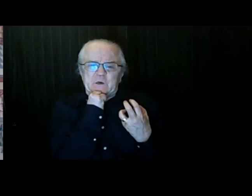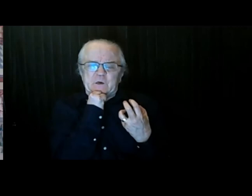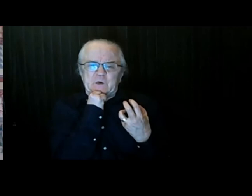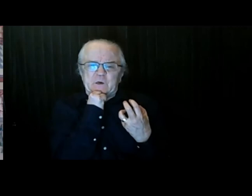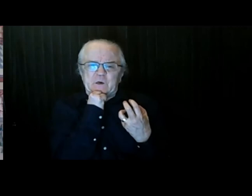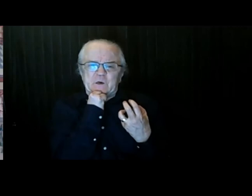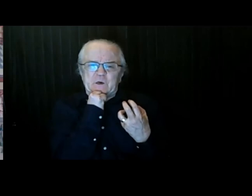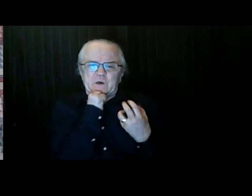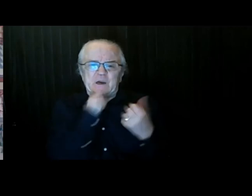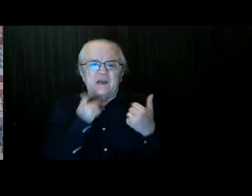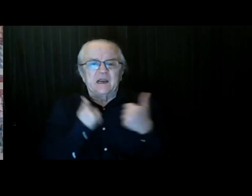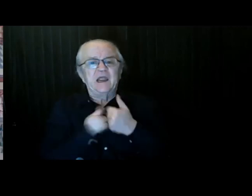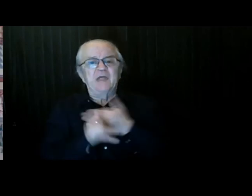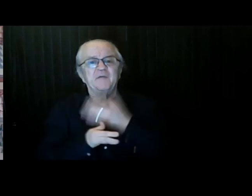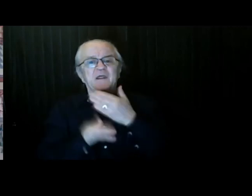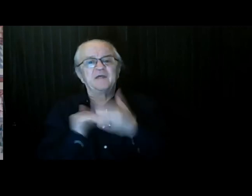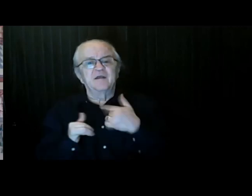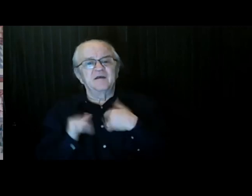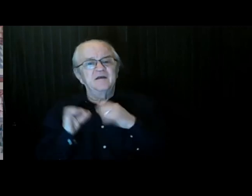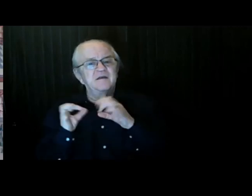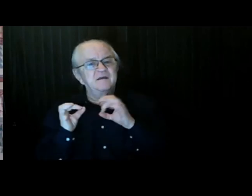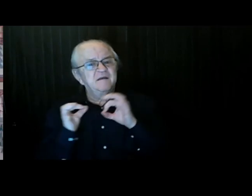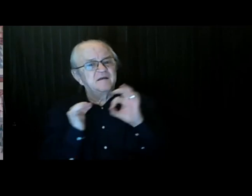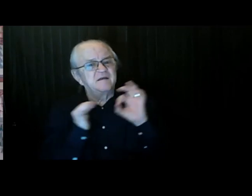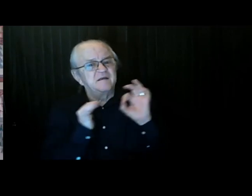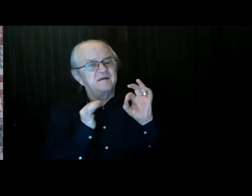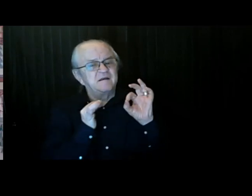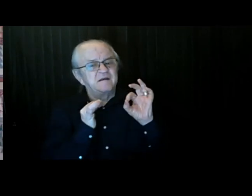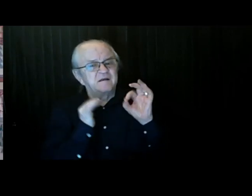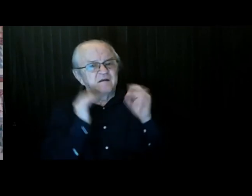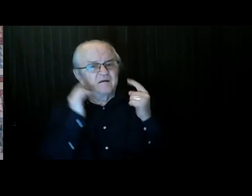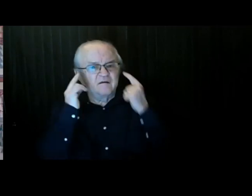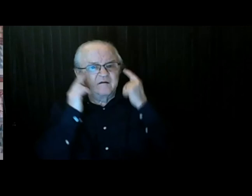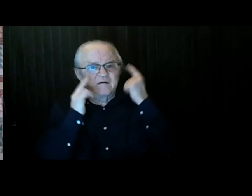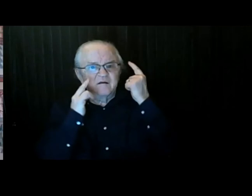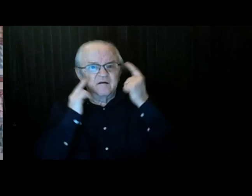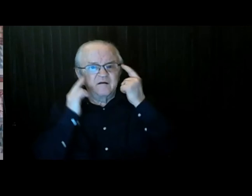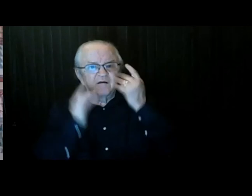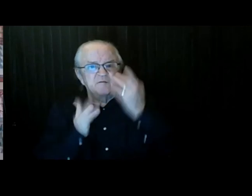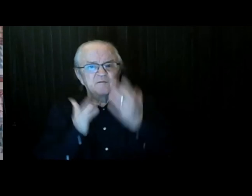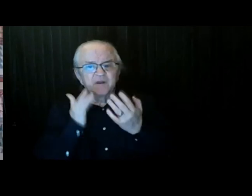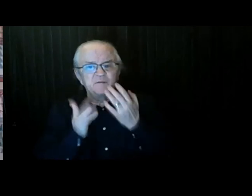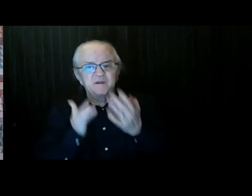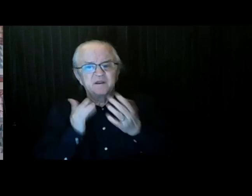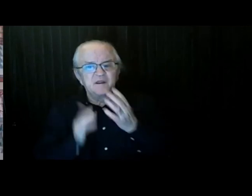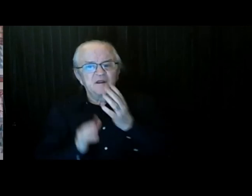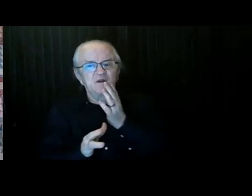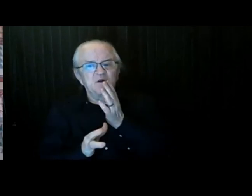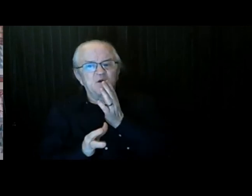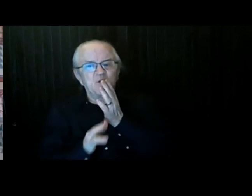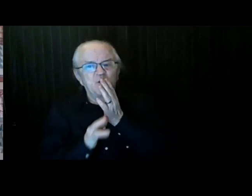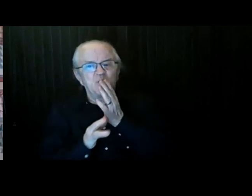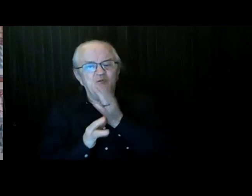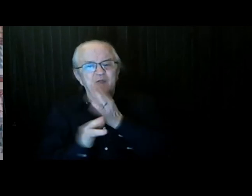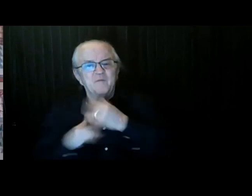And as the game ended, I looked over at him, and I wondered if maybe Grandma was holding a crown